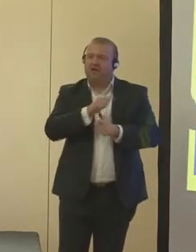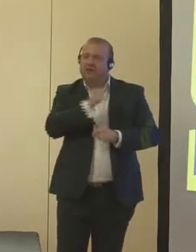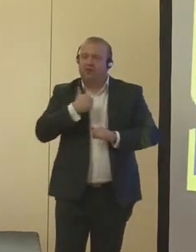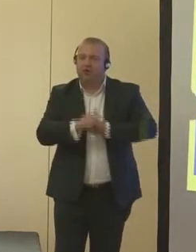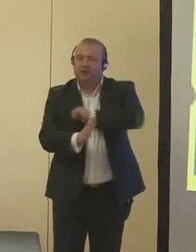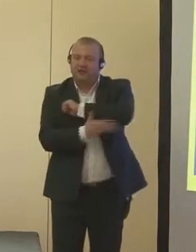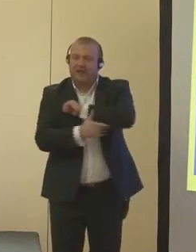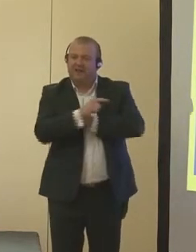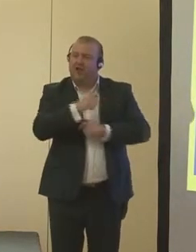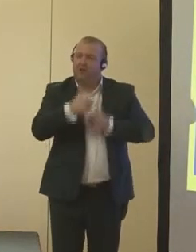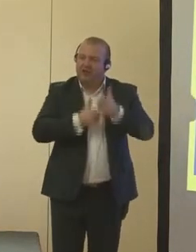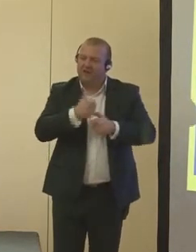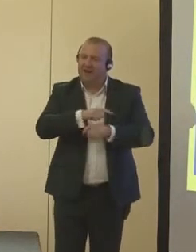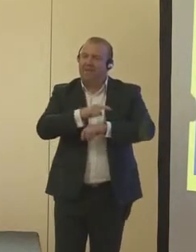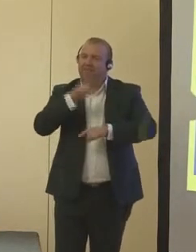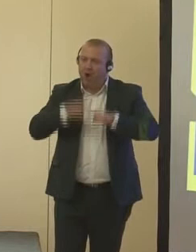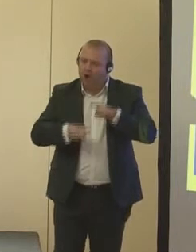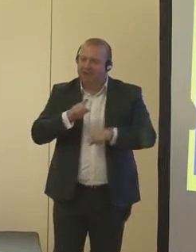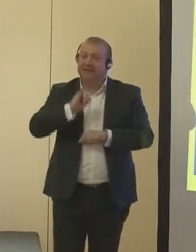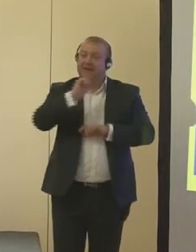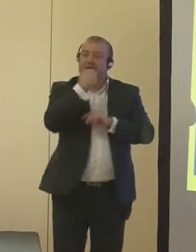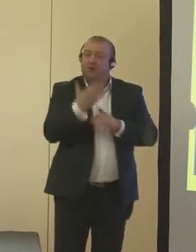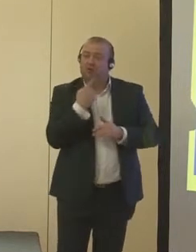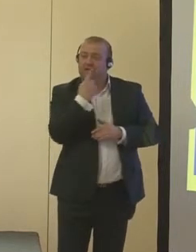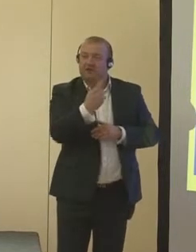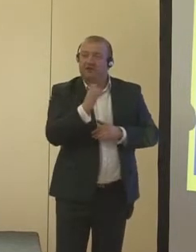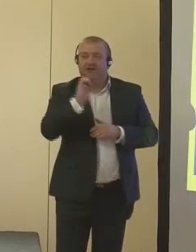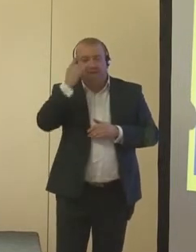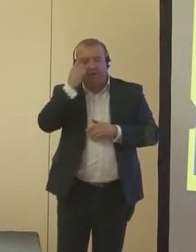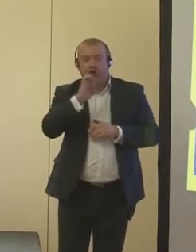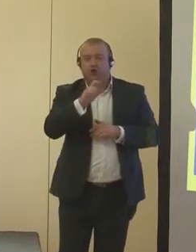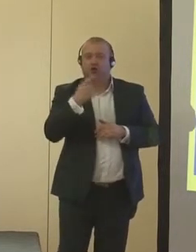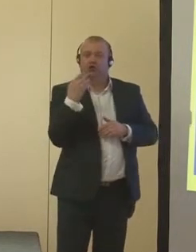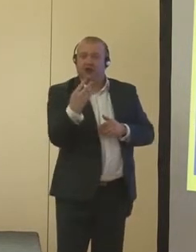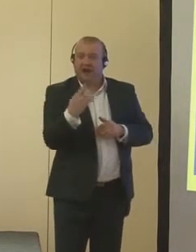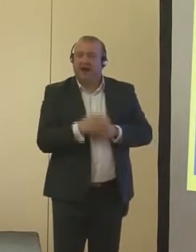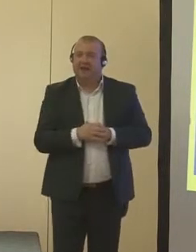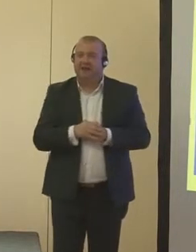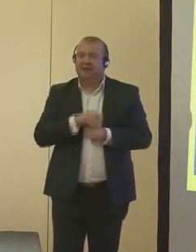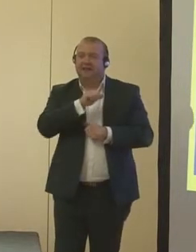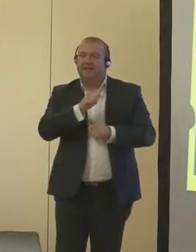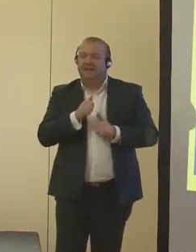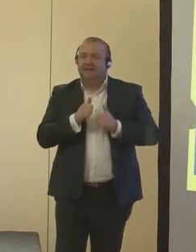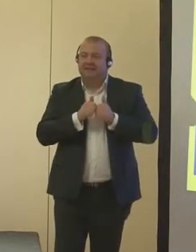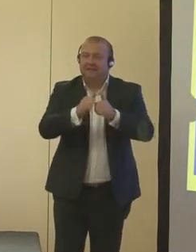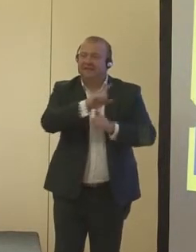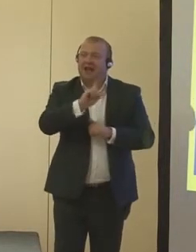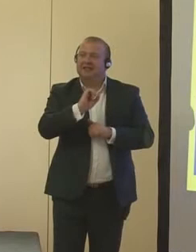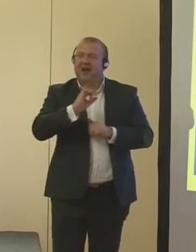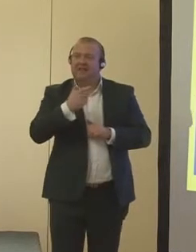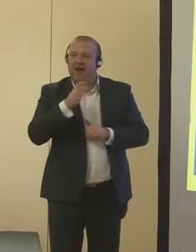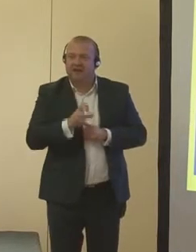I'd like to introduce these 4 principles to you, and you might recognize some of them from other presentations during the